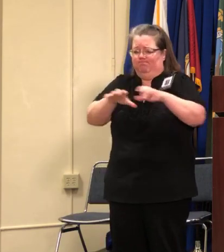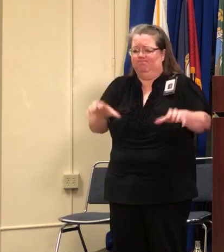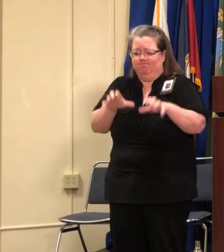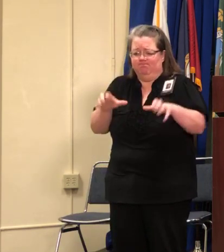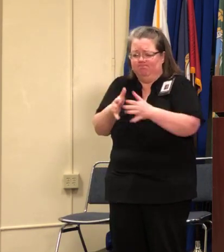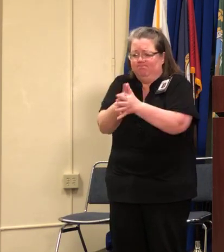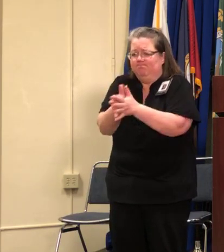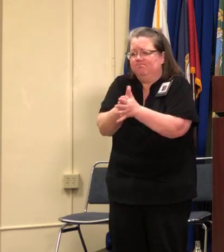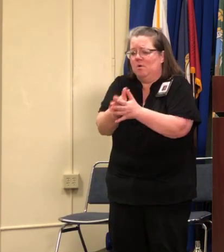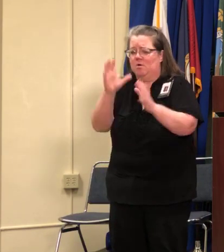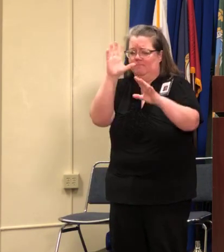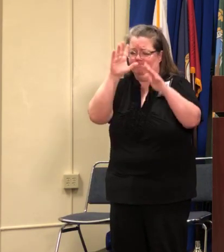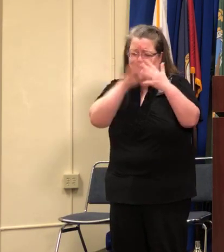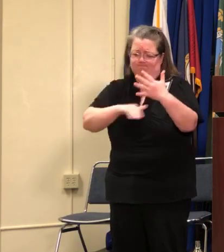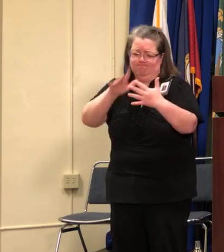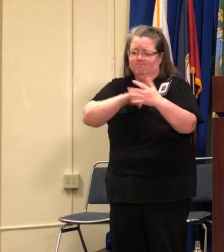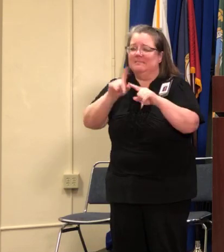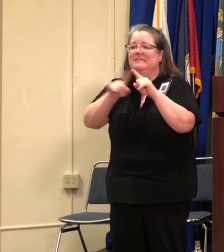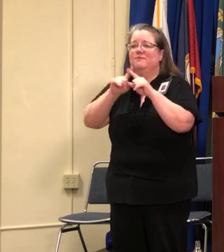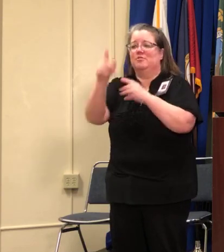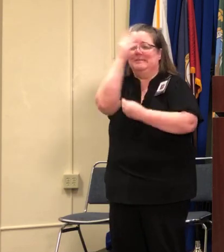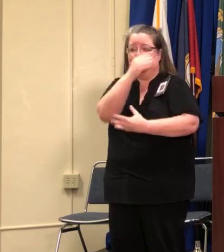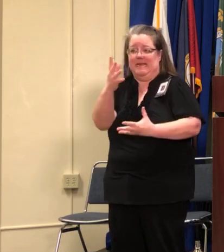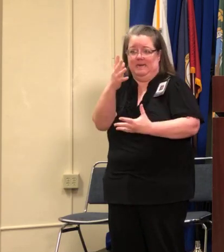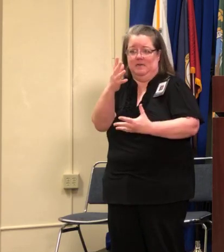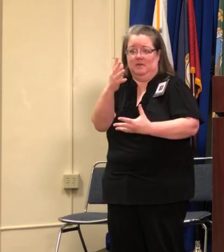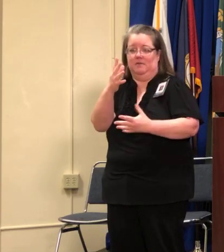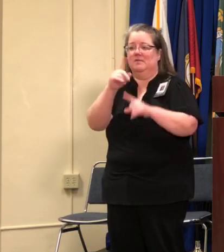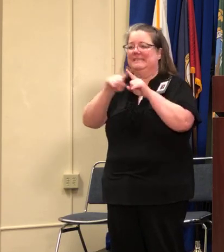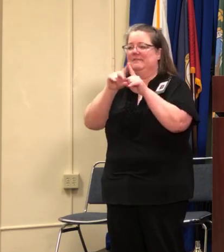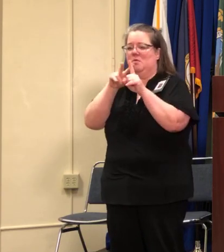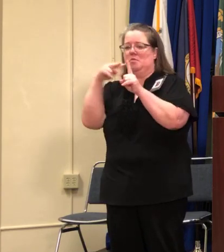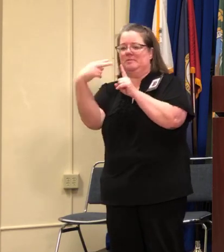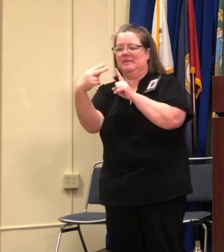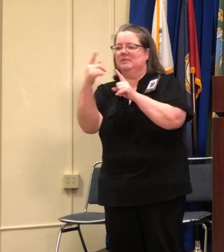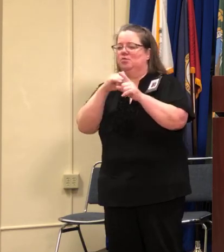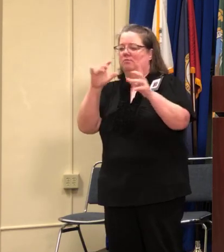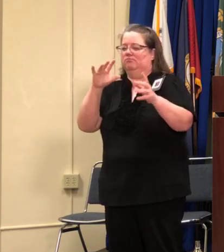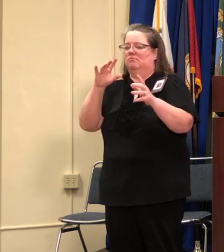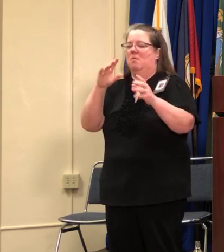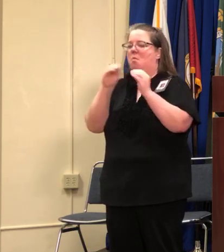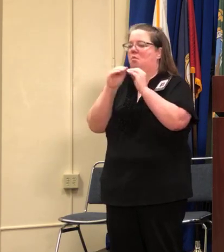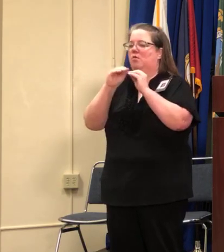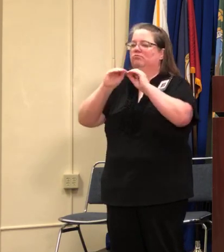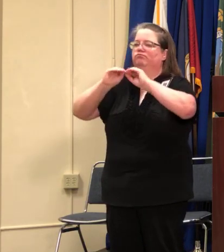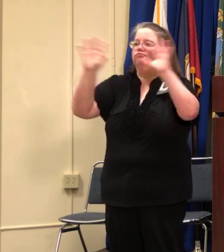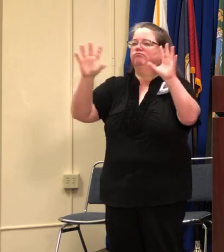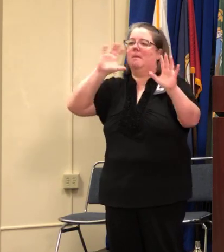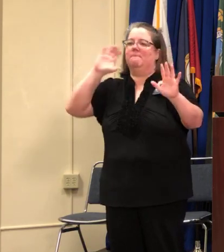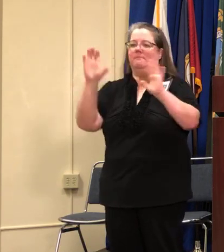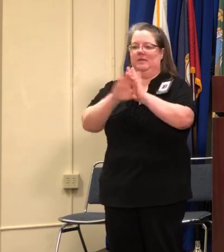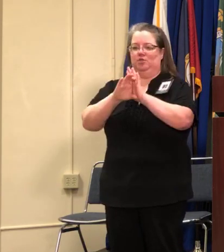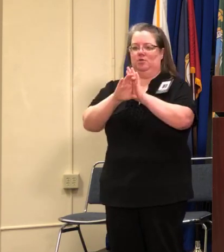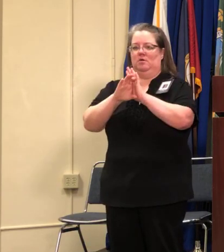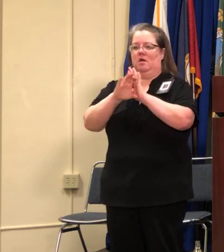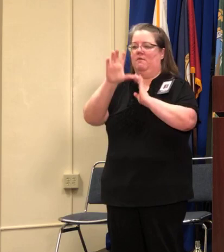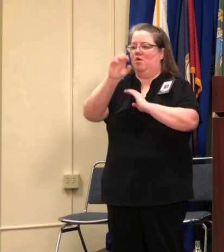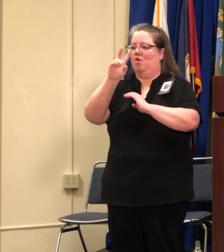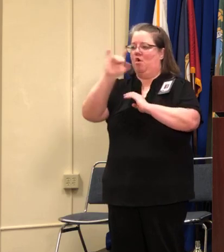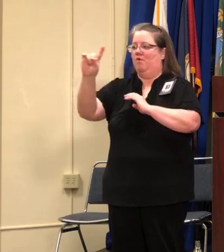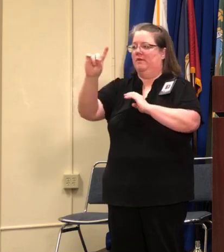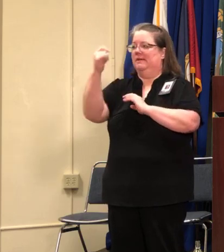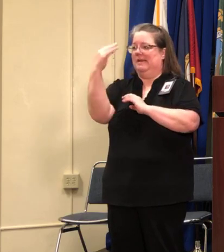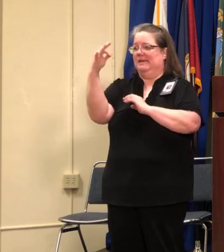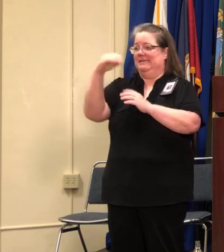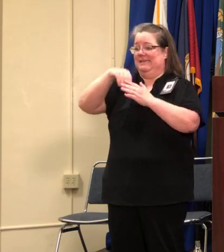able to look at data from different perspectives to give a more complete profile of COVID-19 in our county. That's